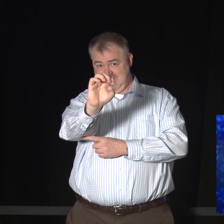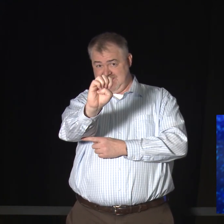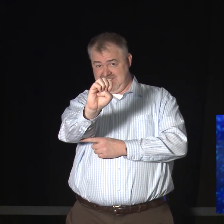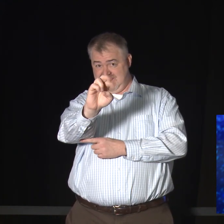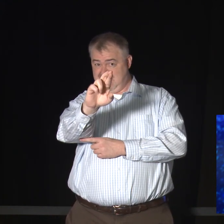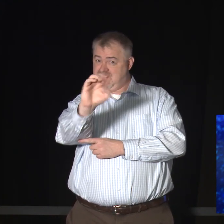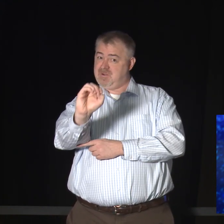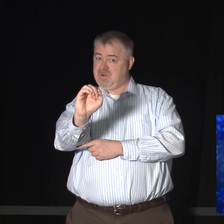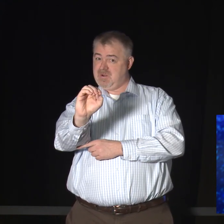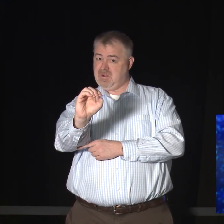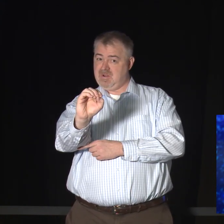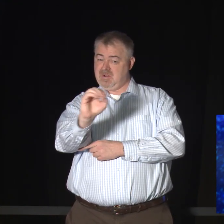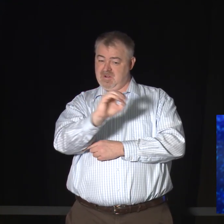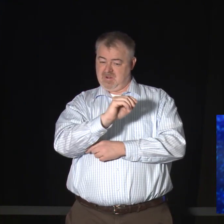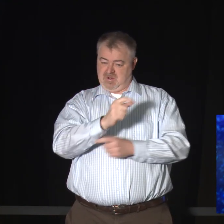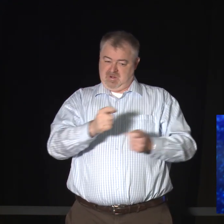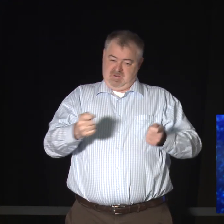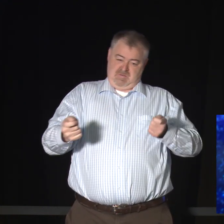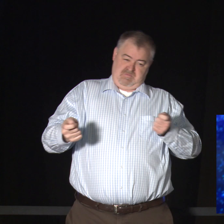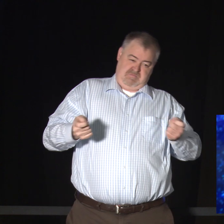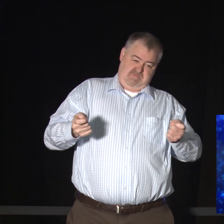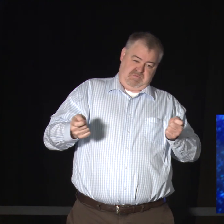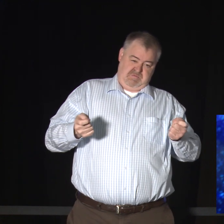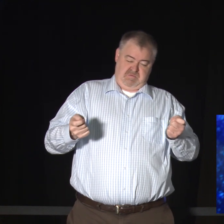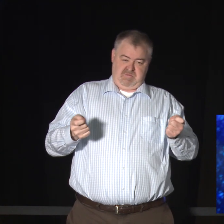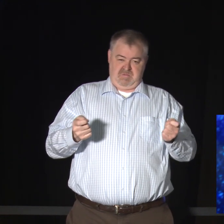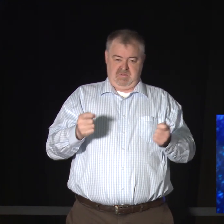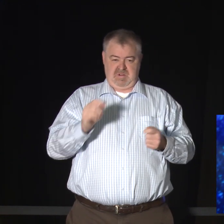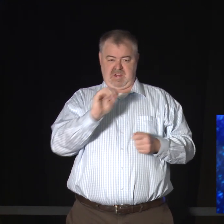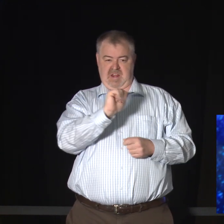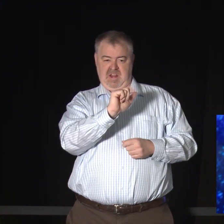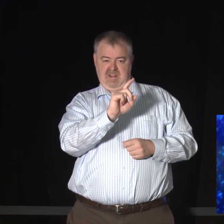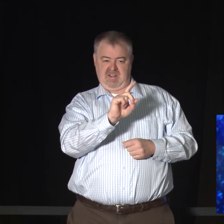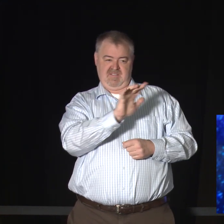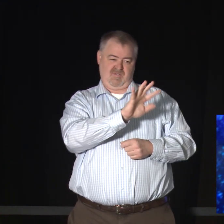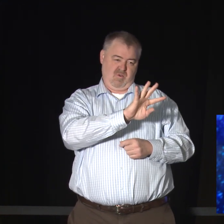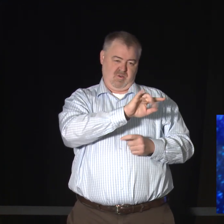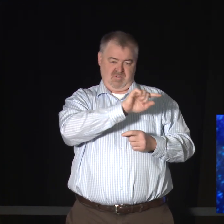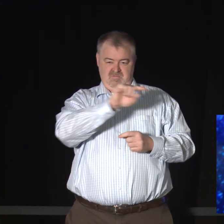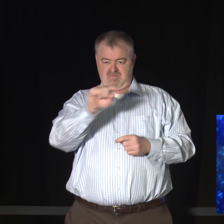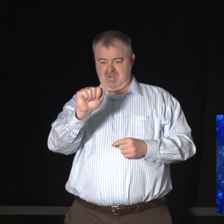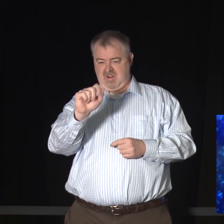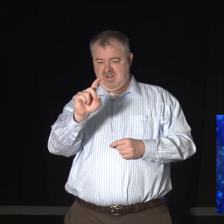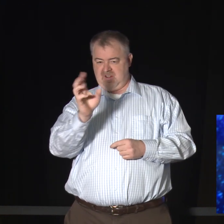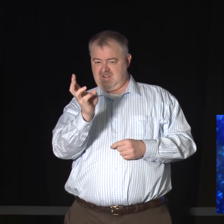reigned for those 54 to about 68 AD,